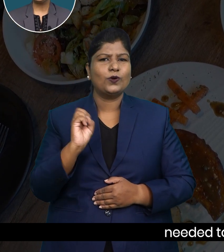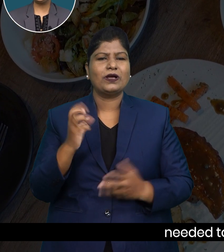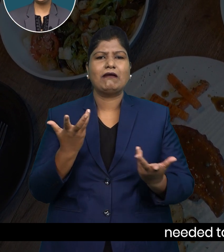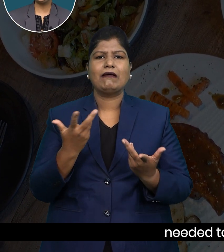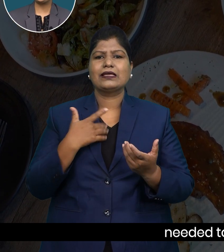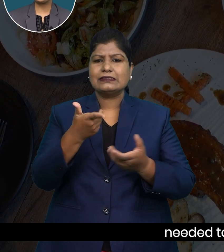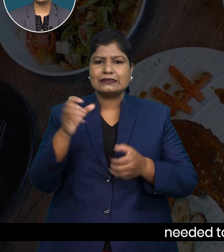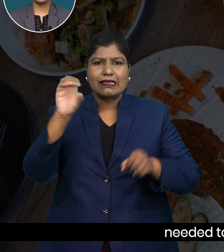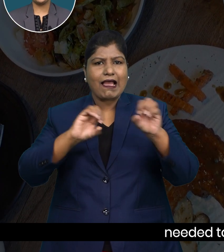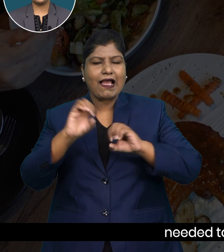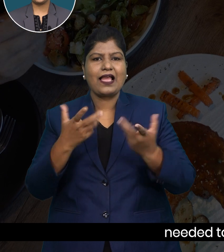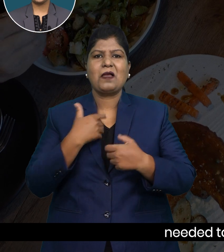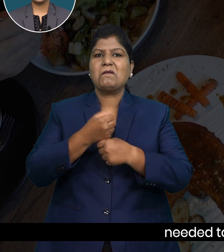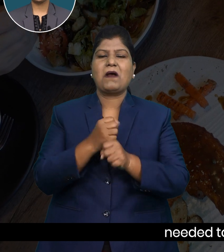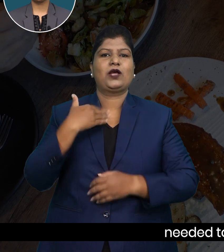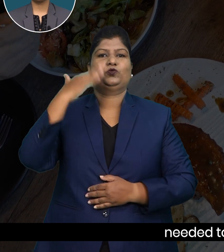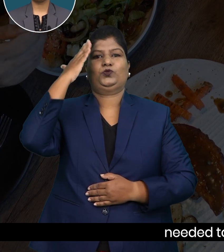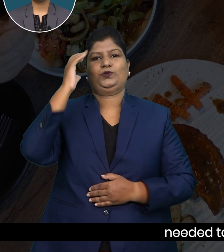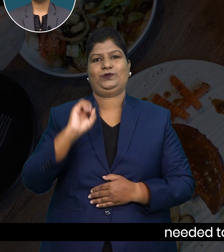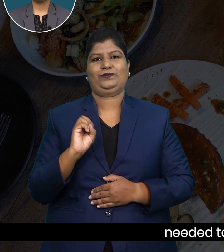ingredients needed to prepare the food.